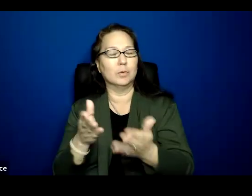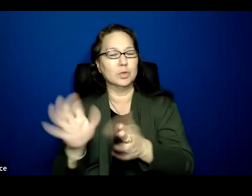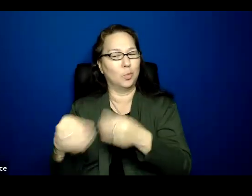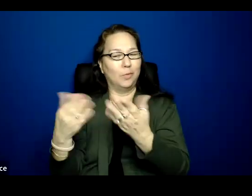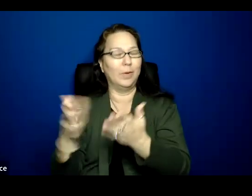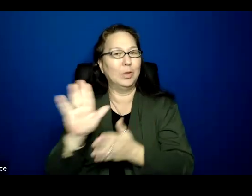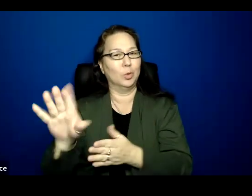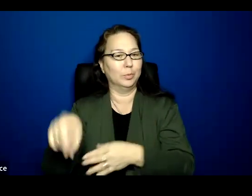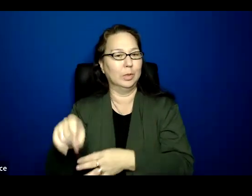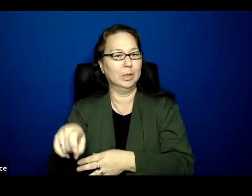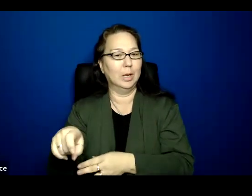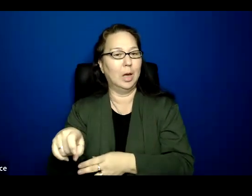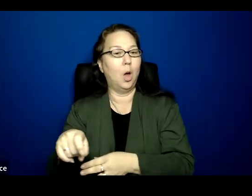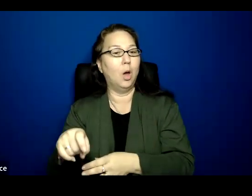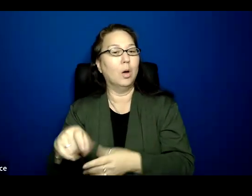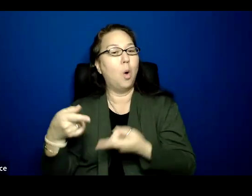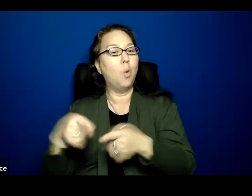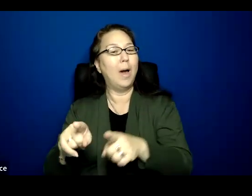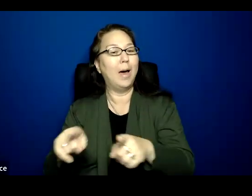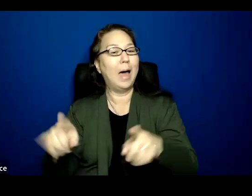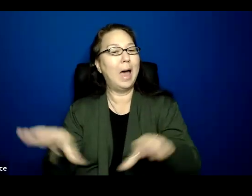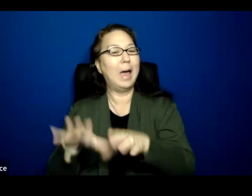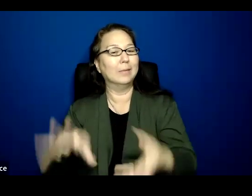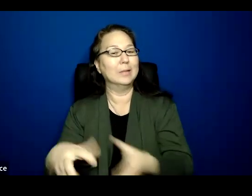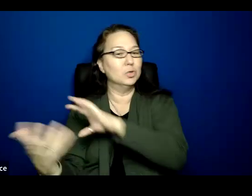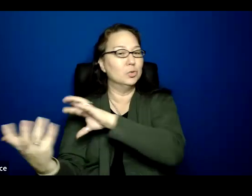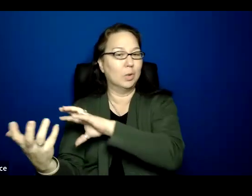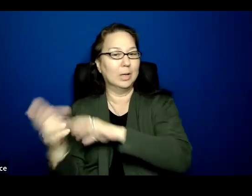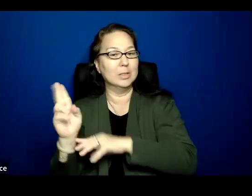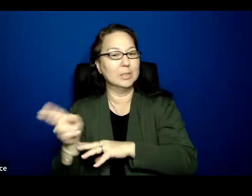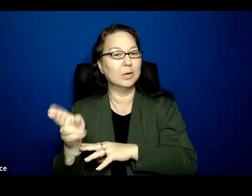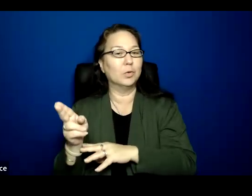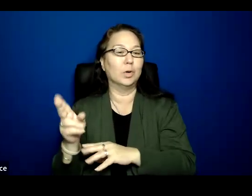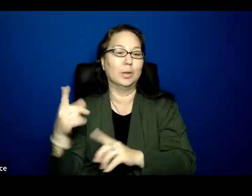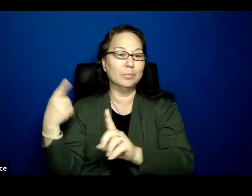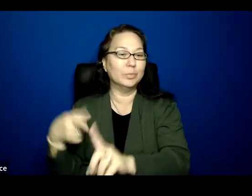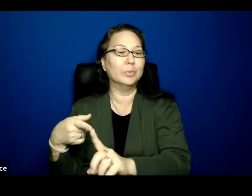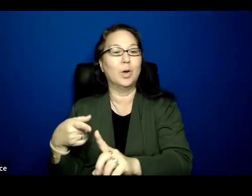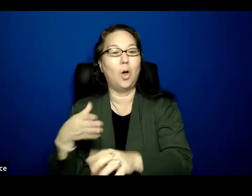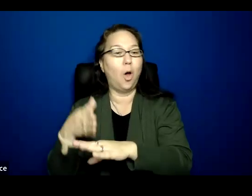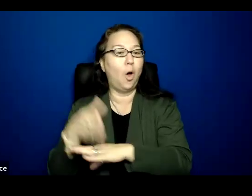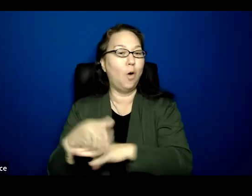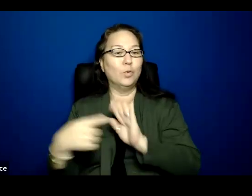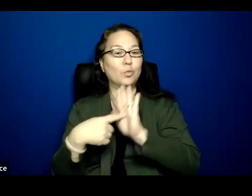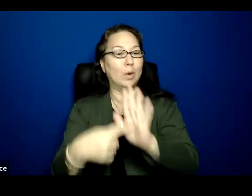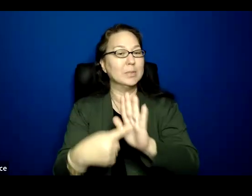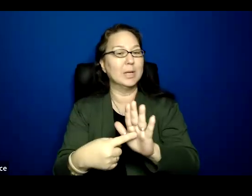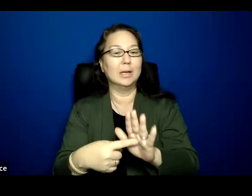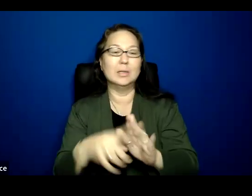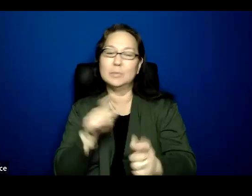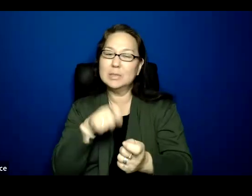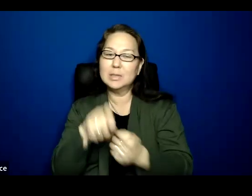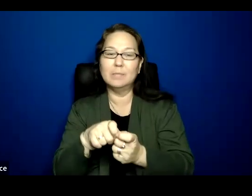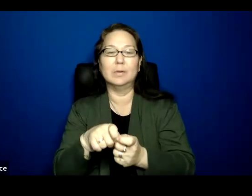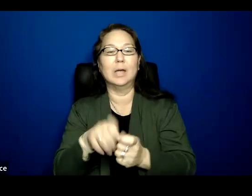actively disrupting historical patterns of overrepresentation, particularly among our Black students, multilingual learners, and students receiving